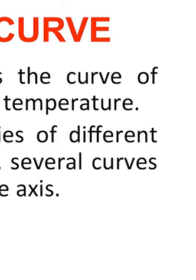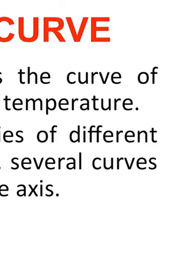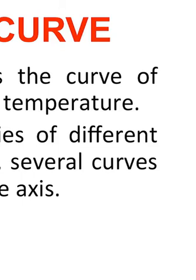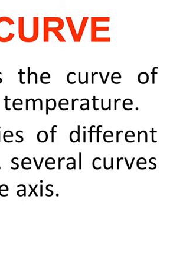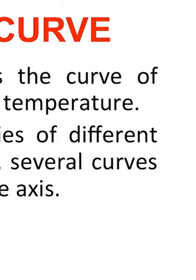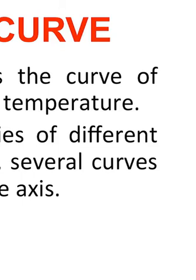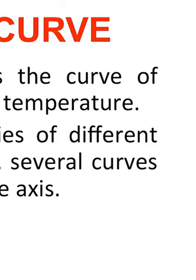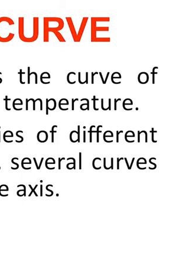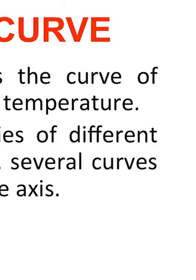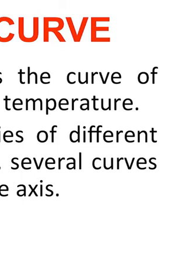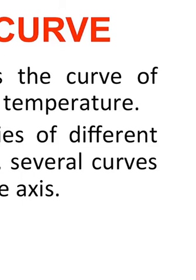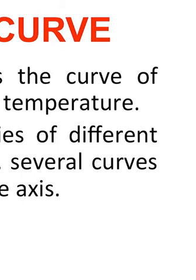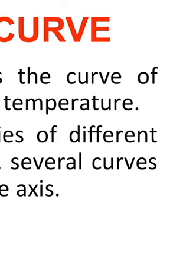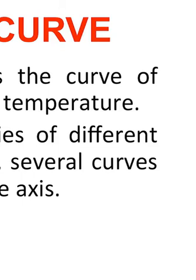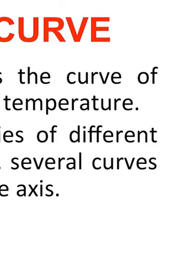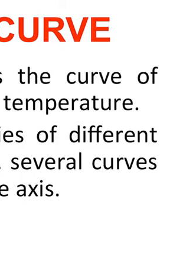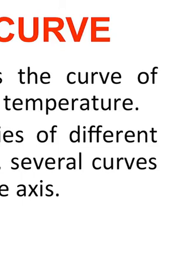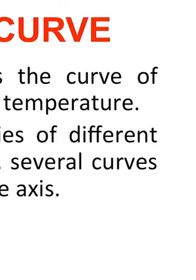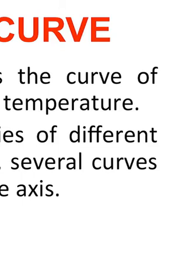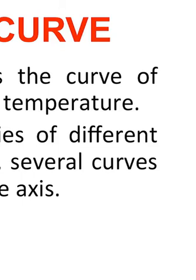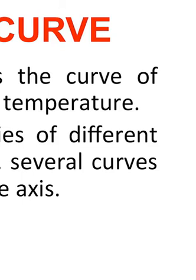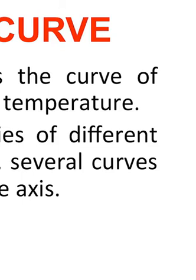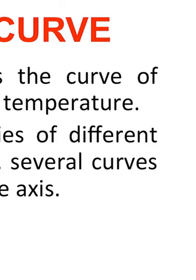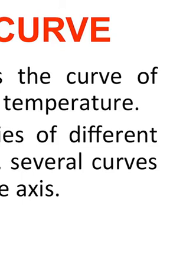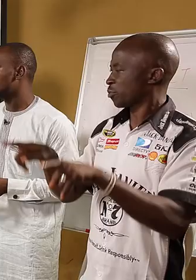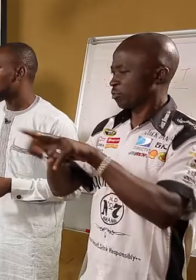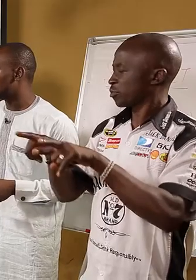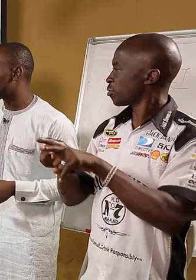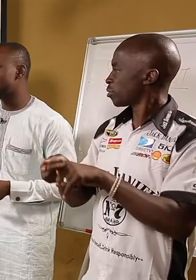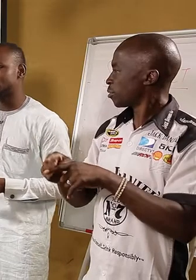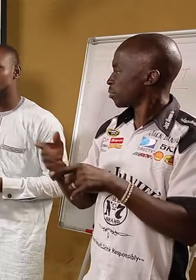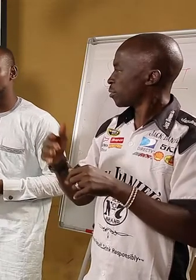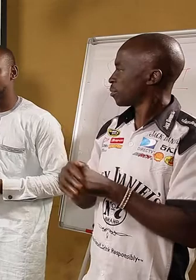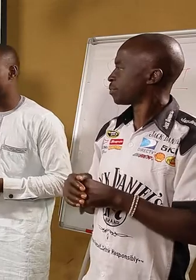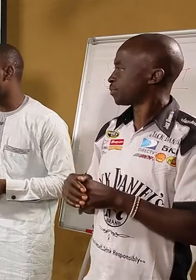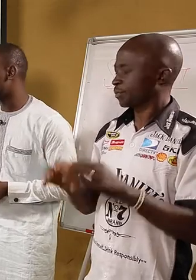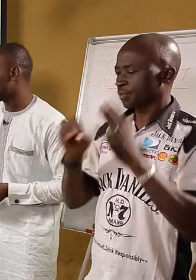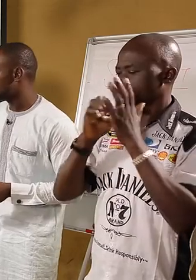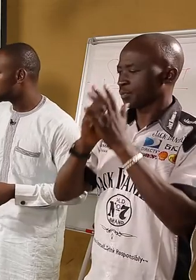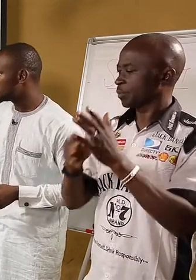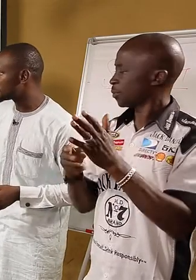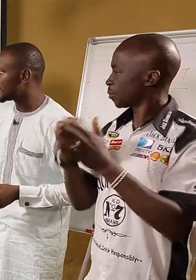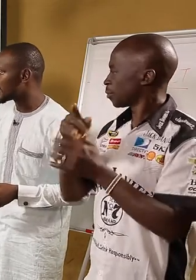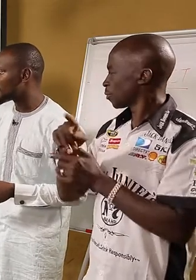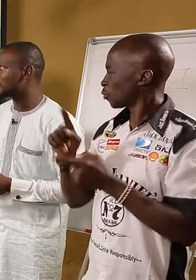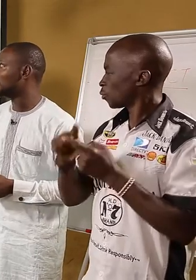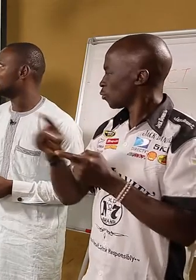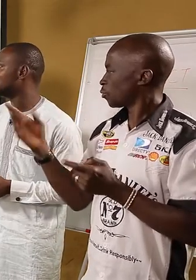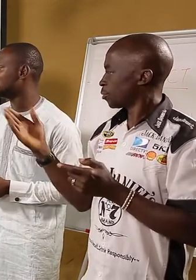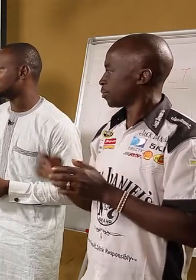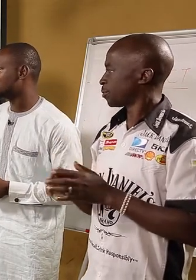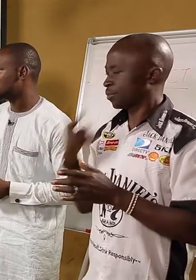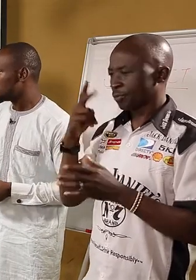several solutes and you plot them on the same axis. A perfect example is given. This is a graph